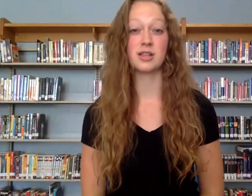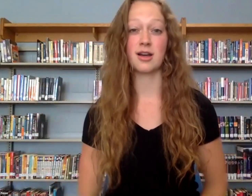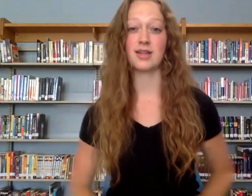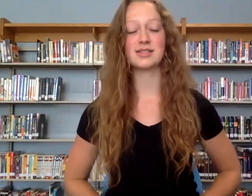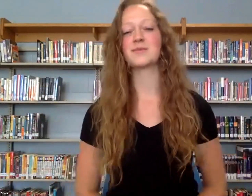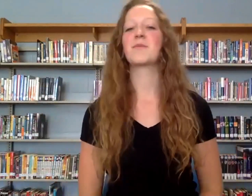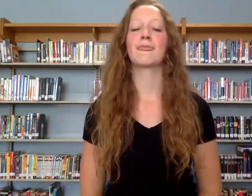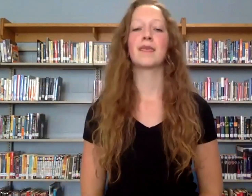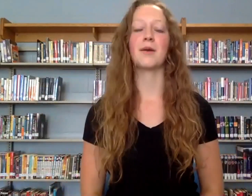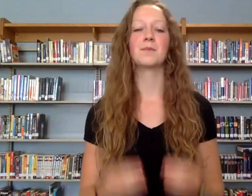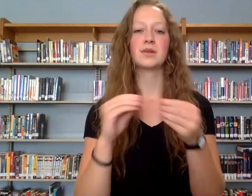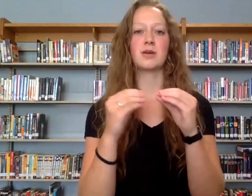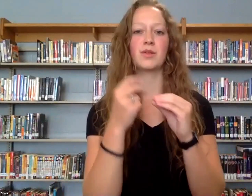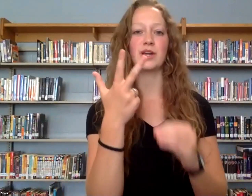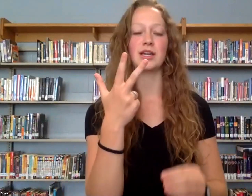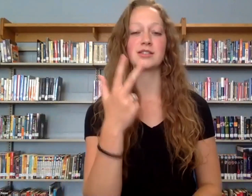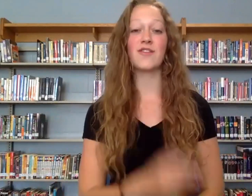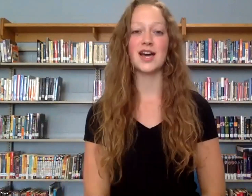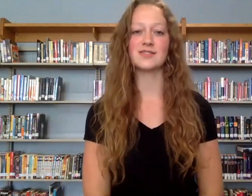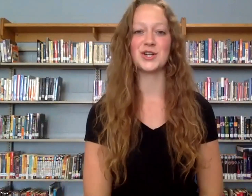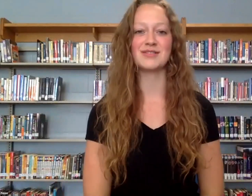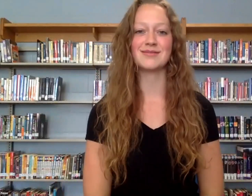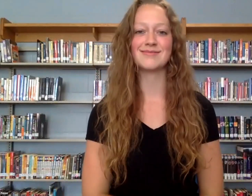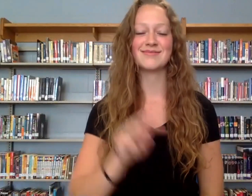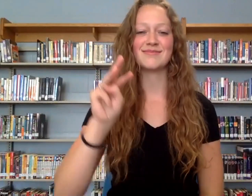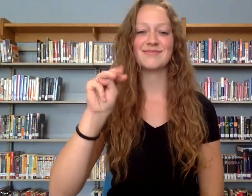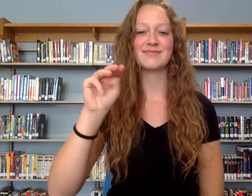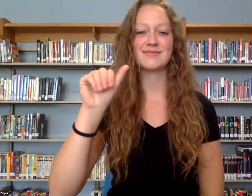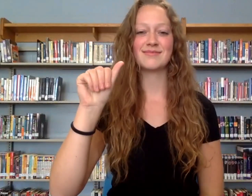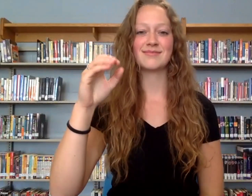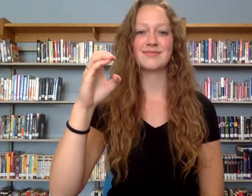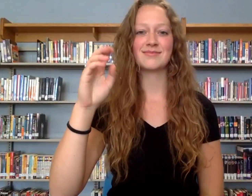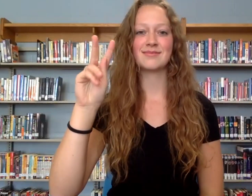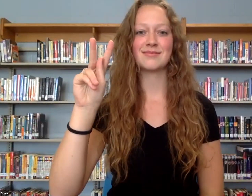longest. I'm ready. Okay, number 3. Here's the fast version. Oh,